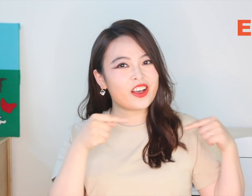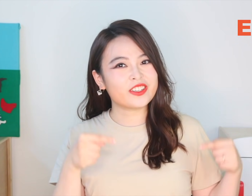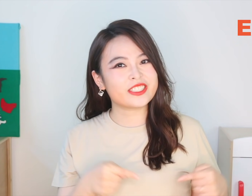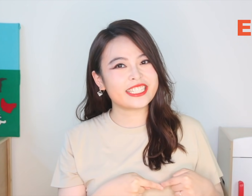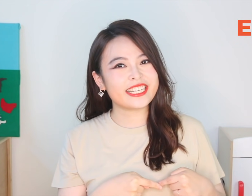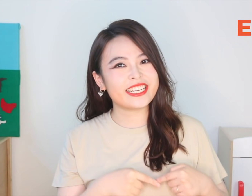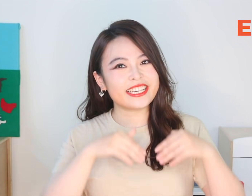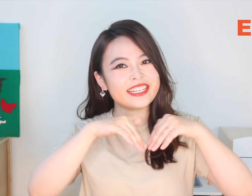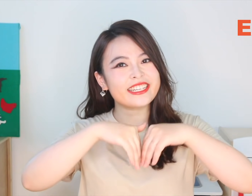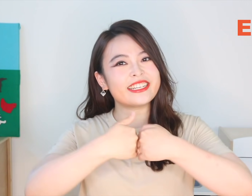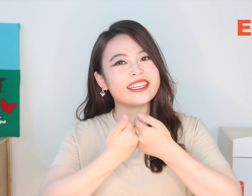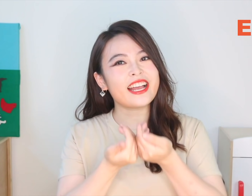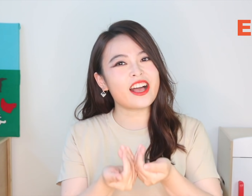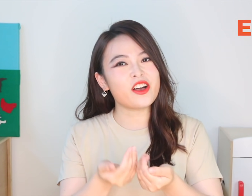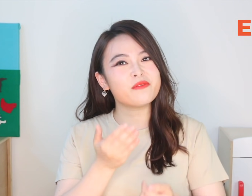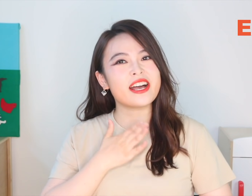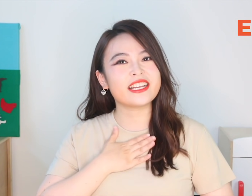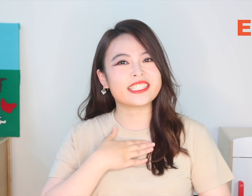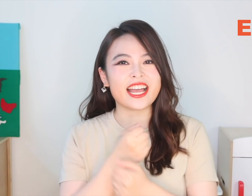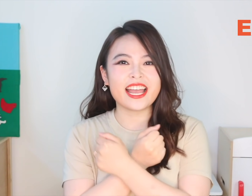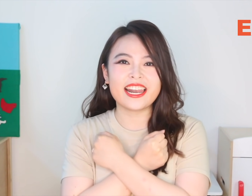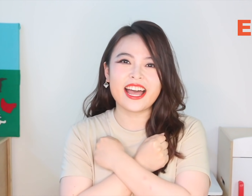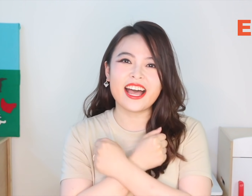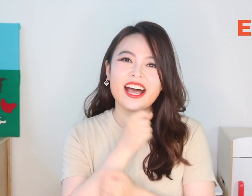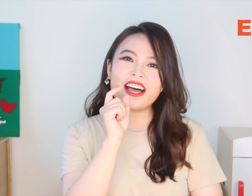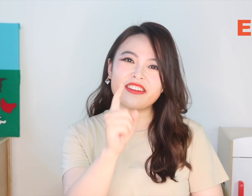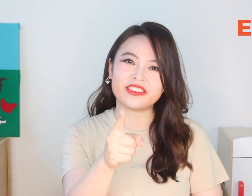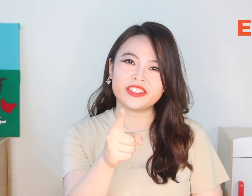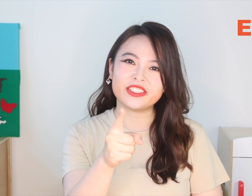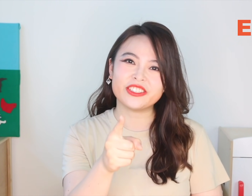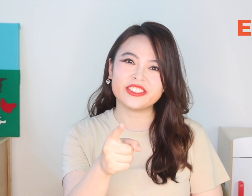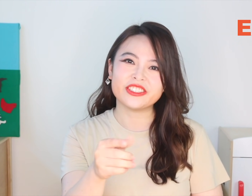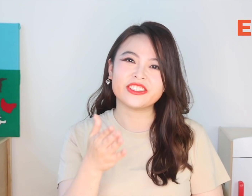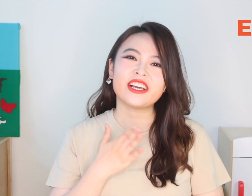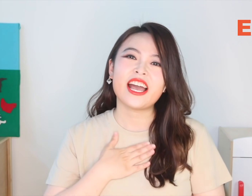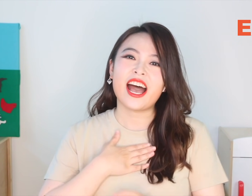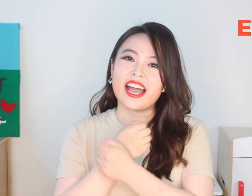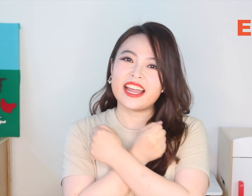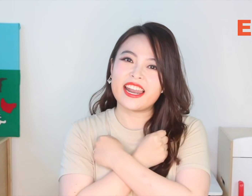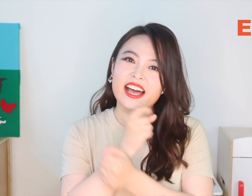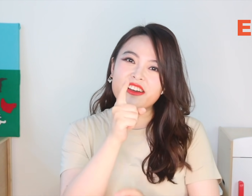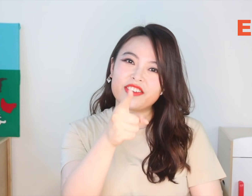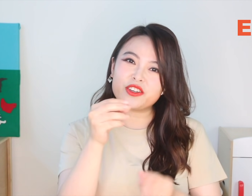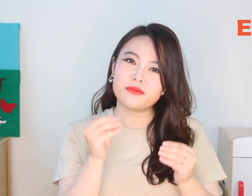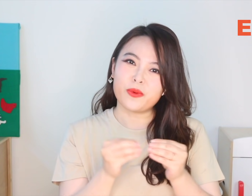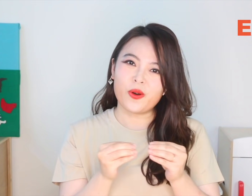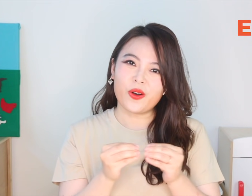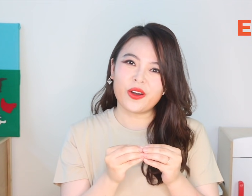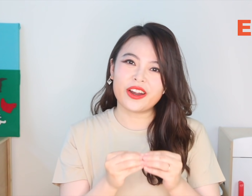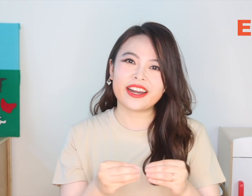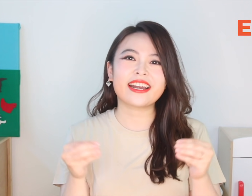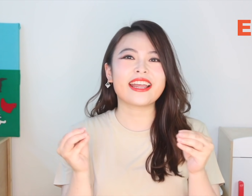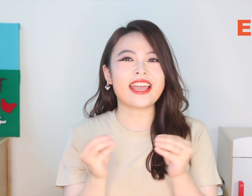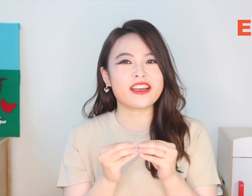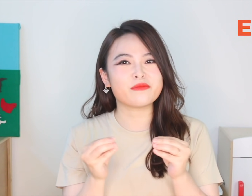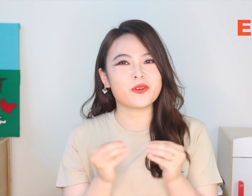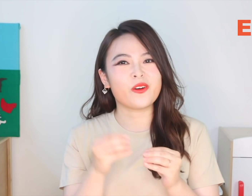know, dear, how much I love you. I love you more and